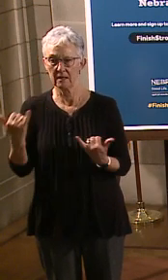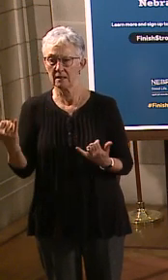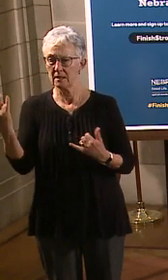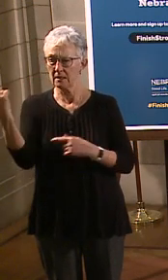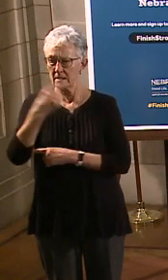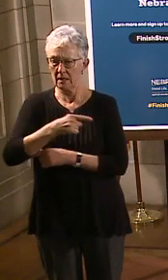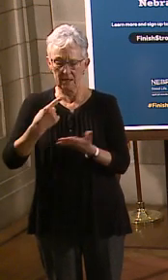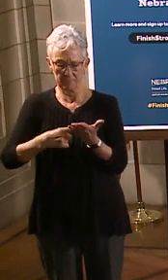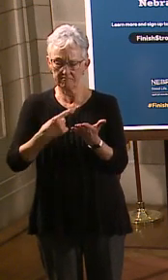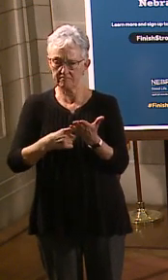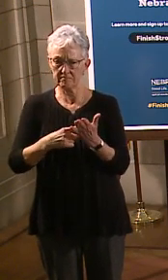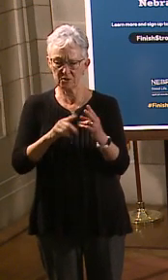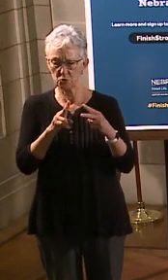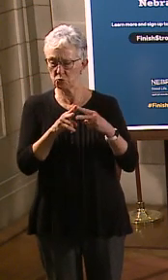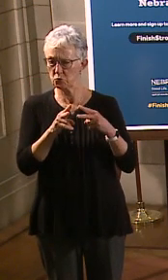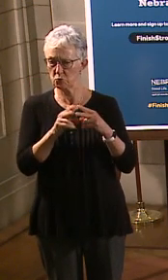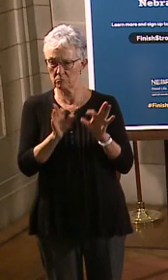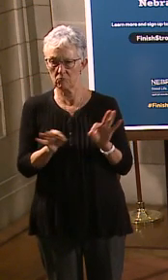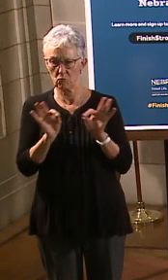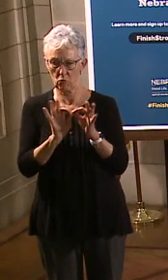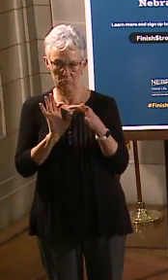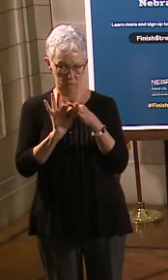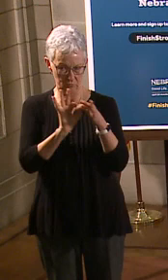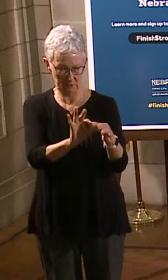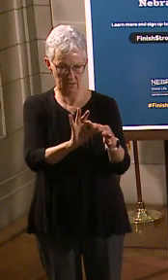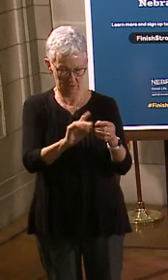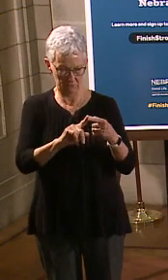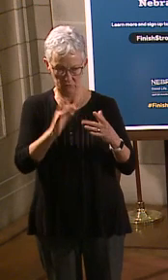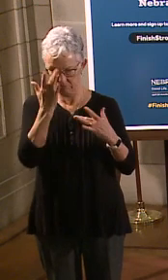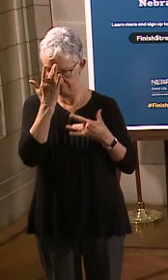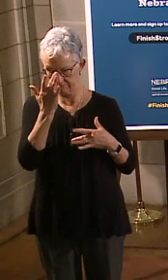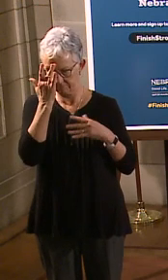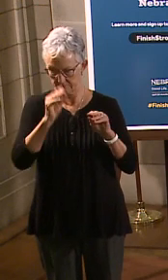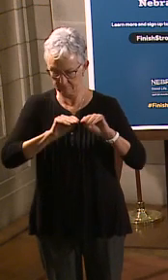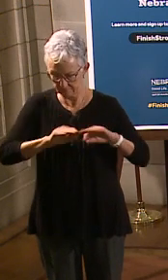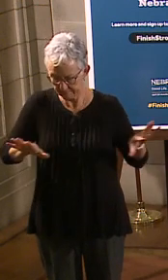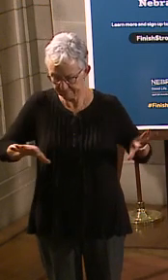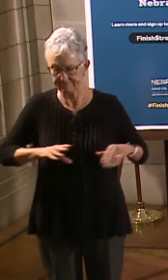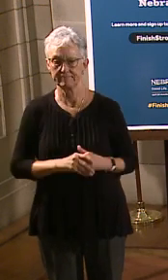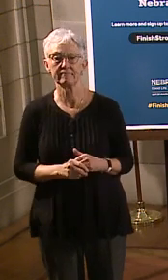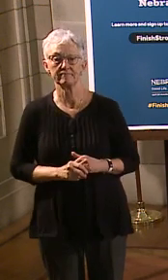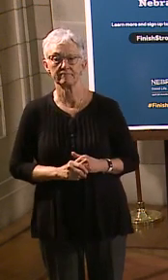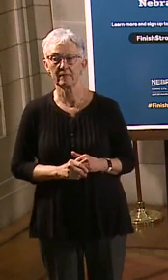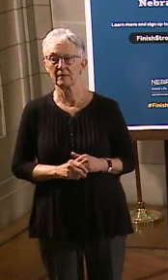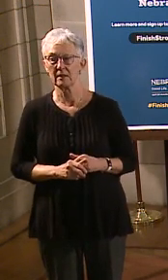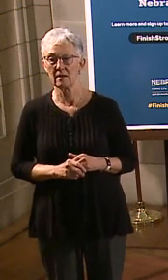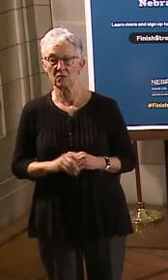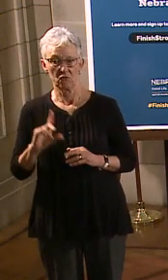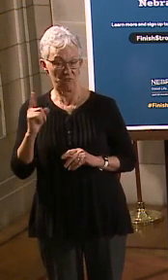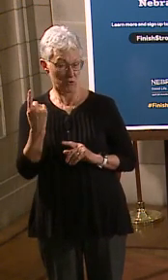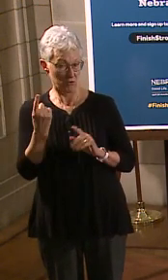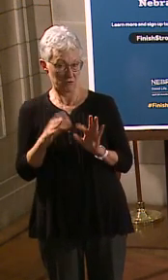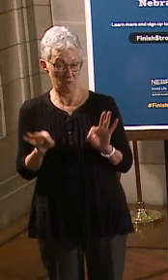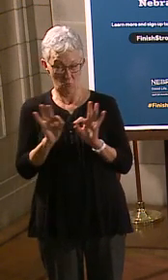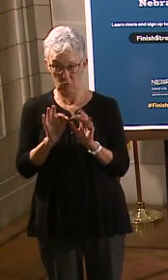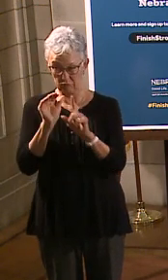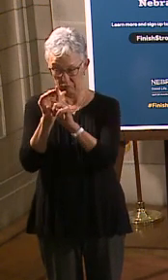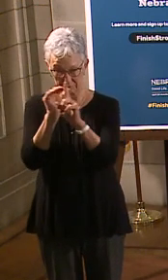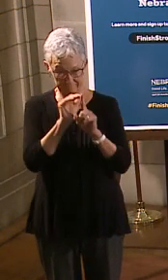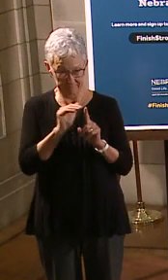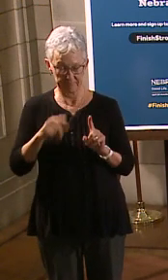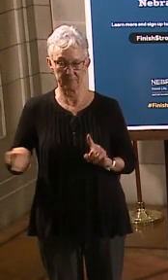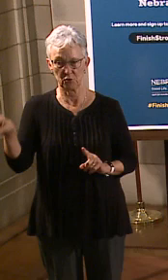pandemic. But as always, at first, we want to remind people, folks, we still have a pandemic. And in fact, last